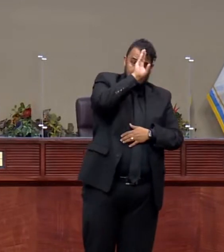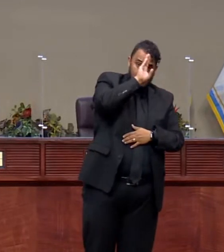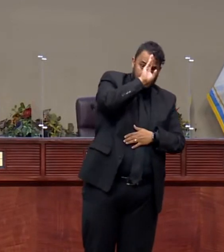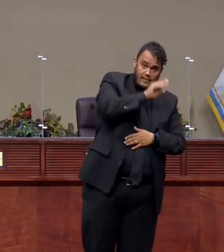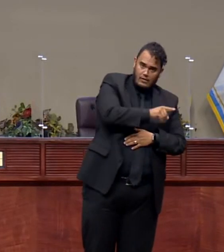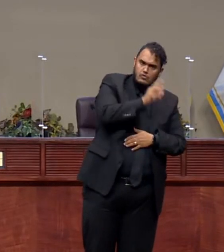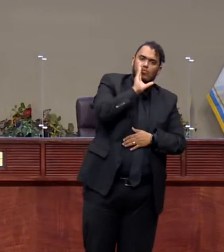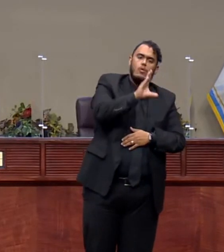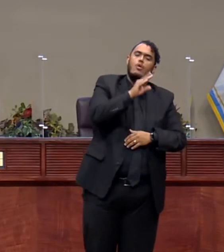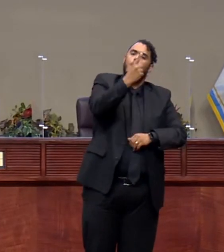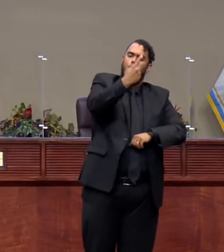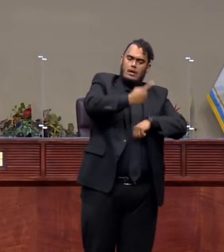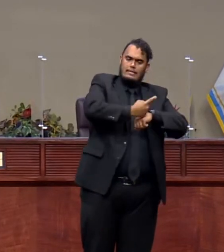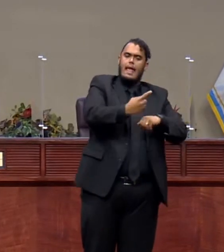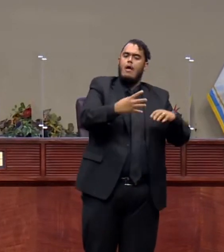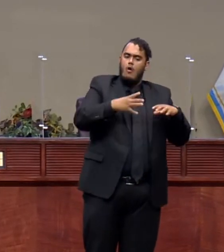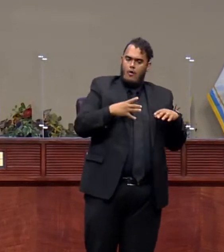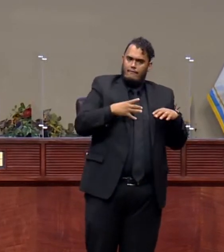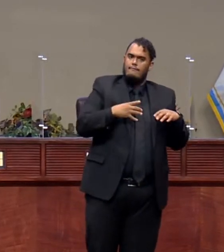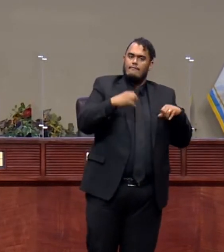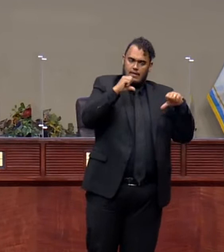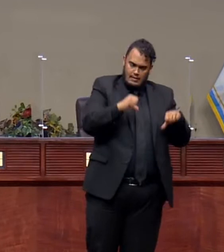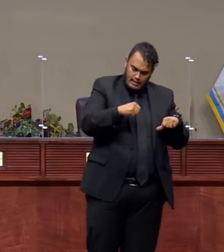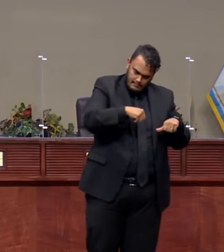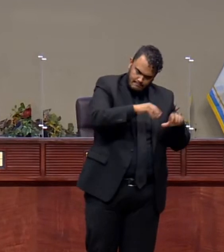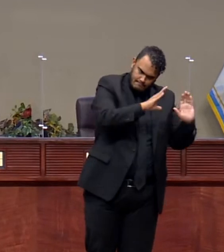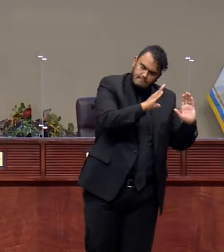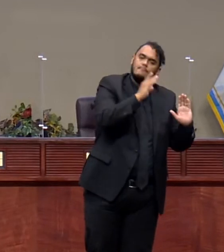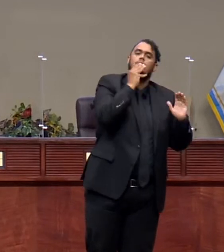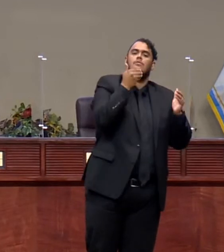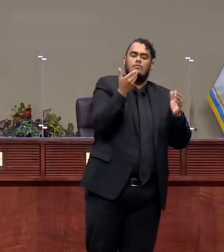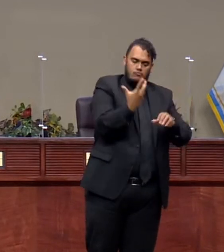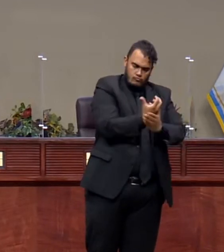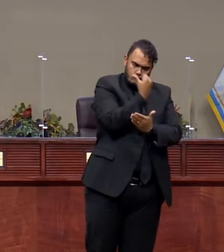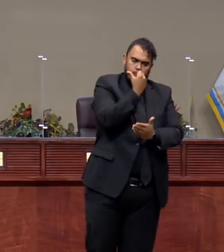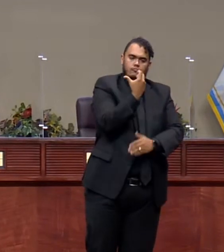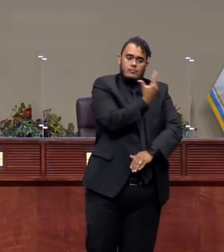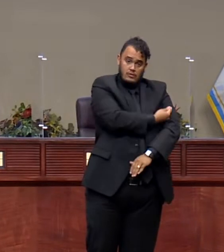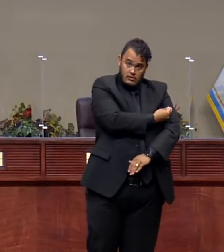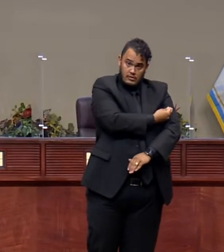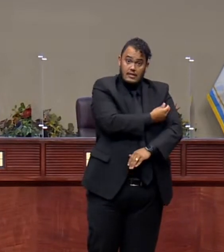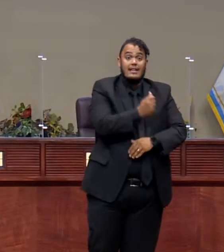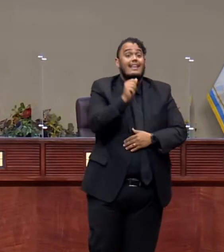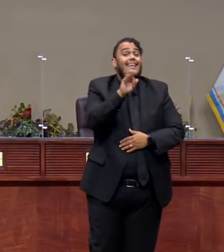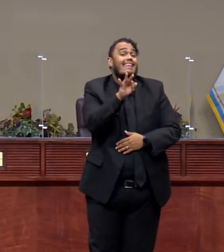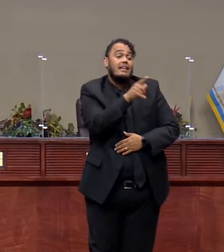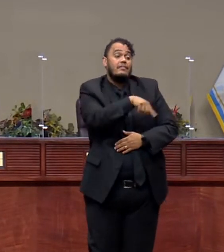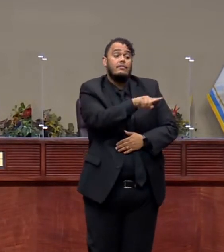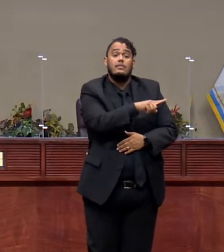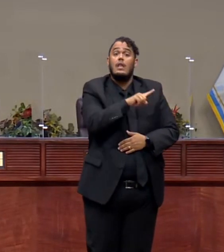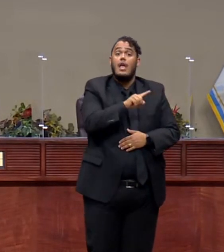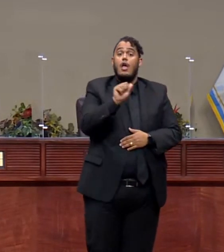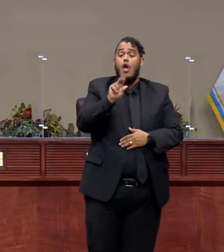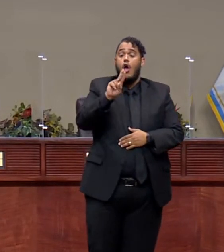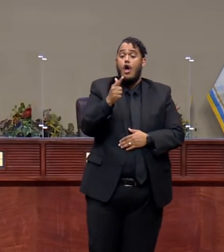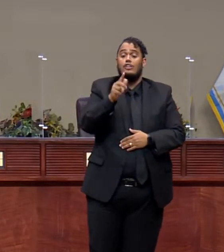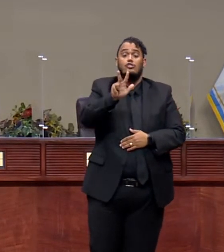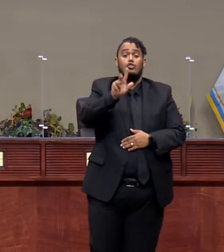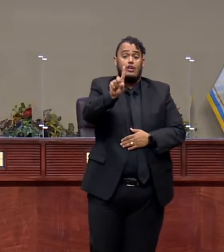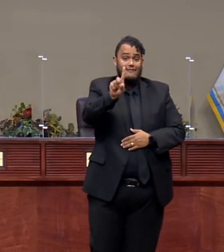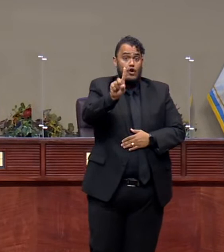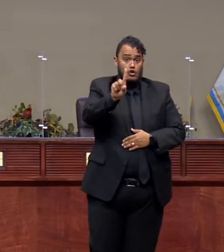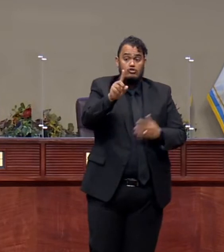deadline. If county employees submitted their vaccine forms by August 31st, they were to receive